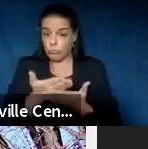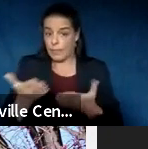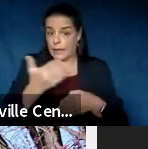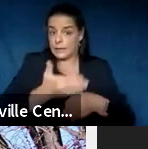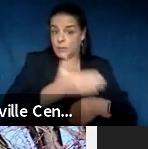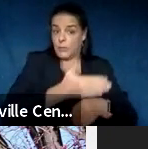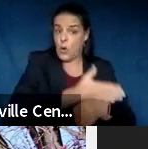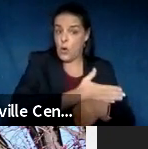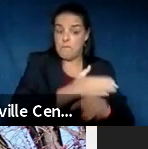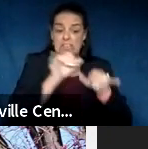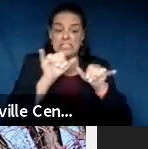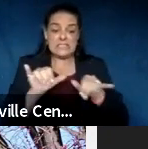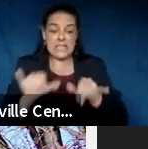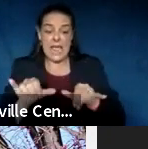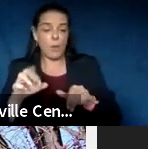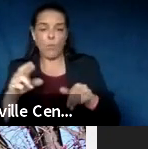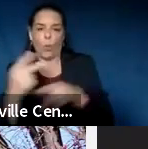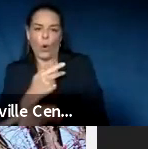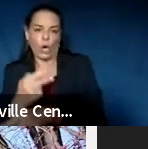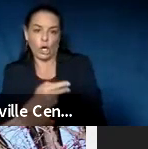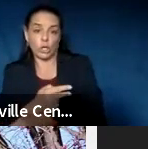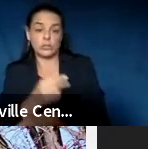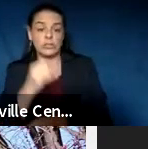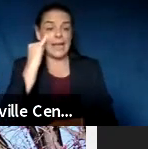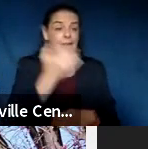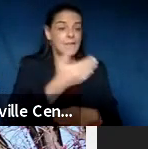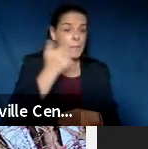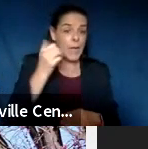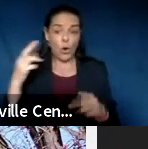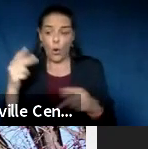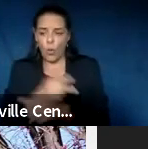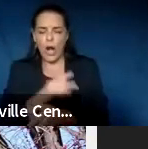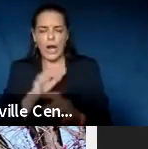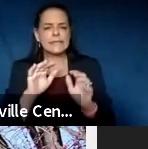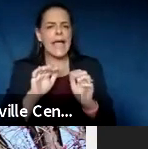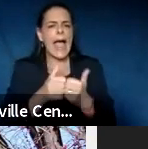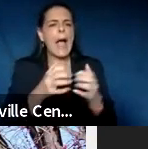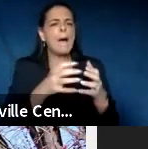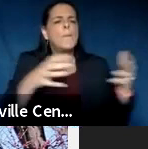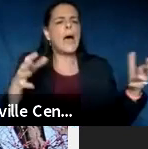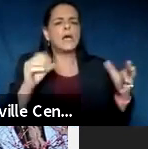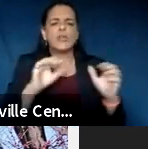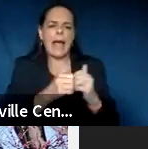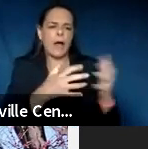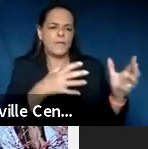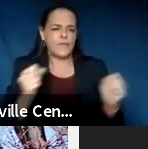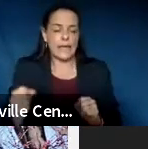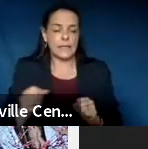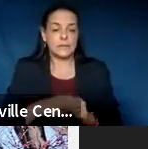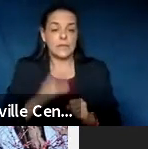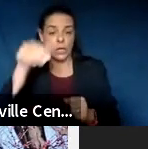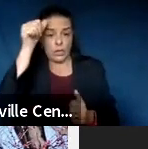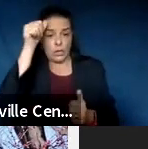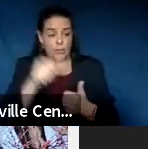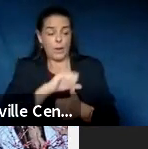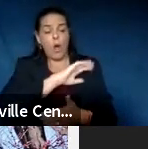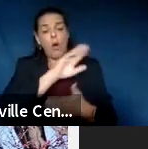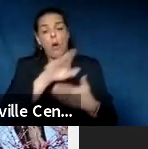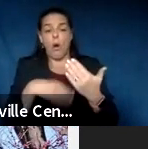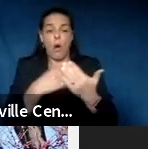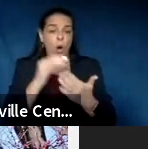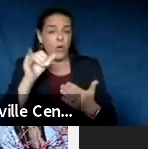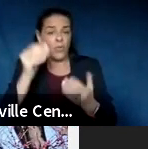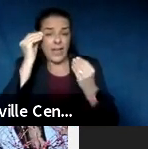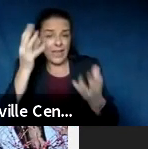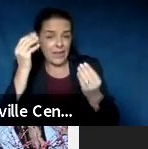or getting worse? And if so, how much better or worse, and at what rate? As a reminder, all of this data that